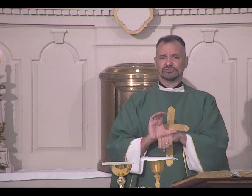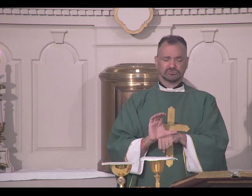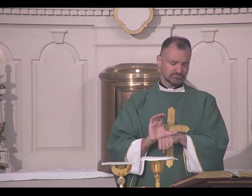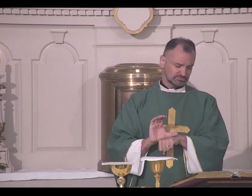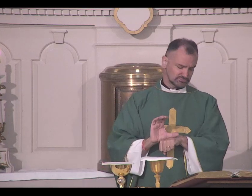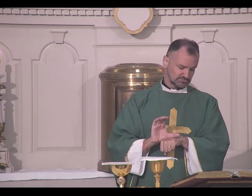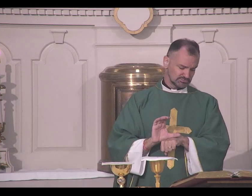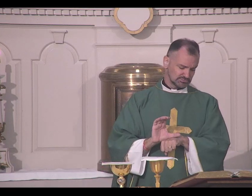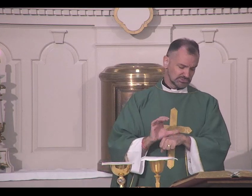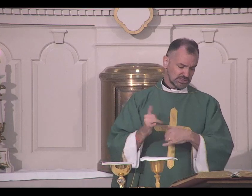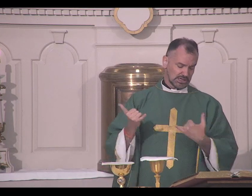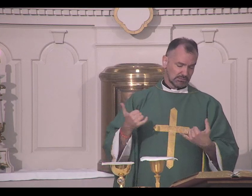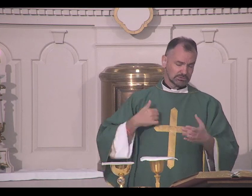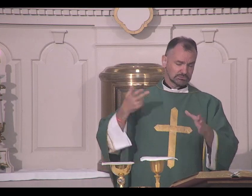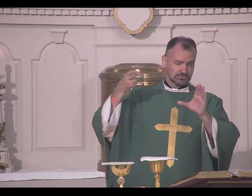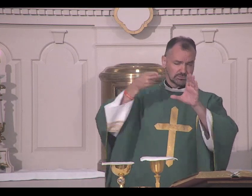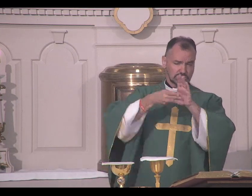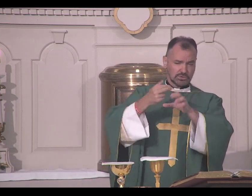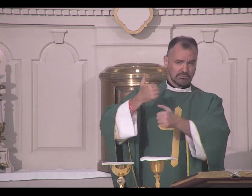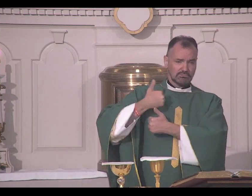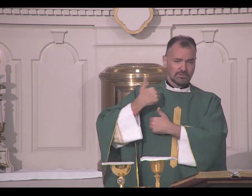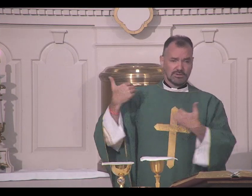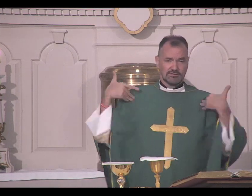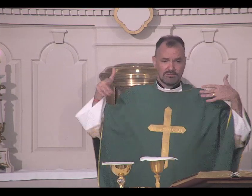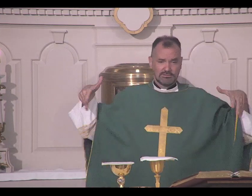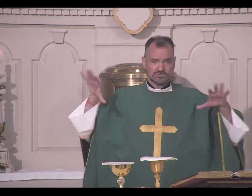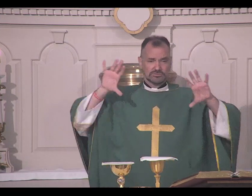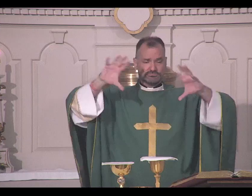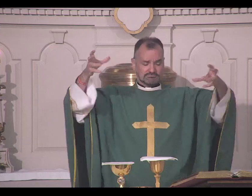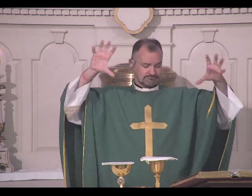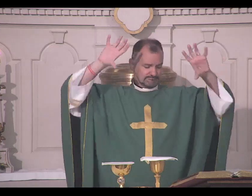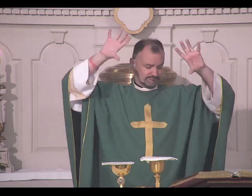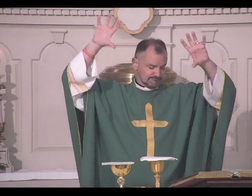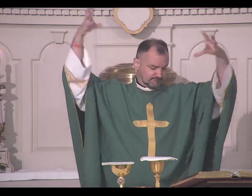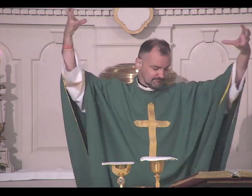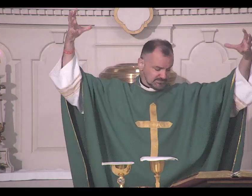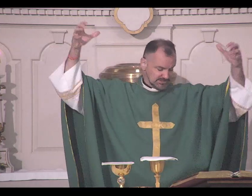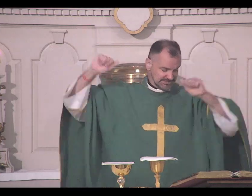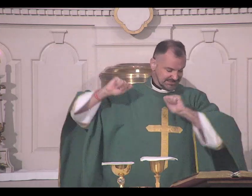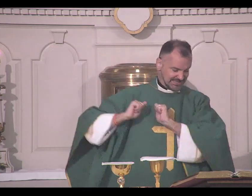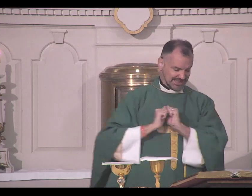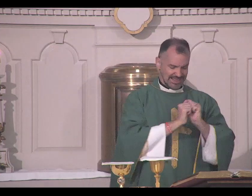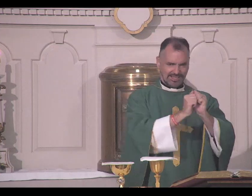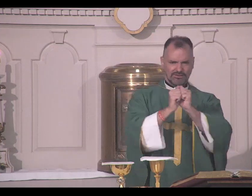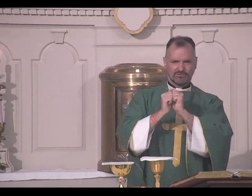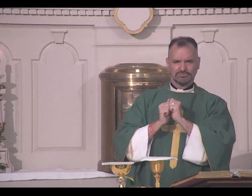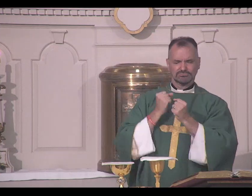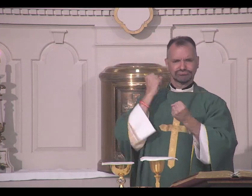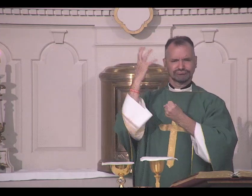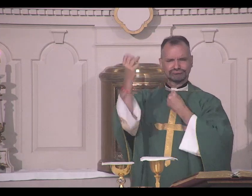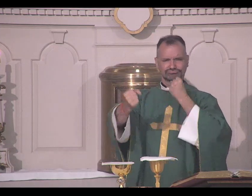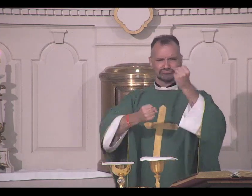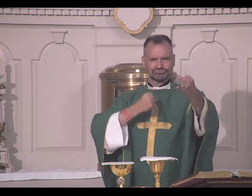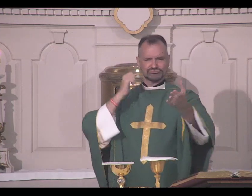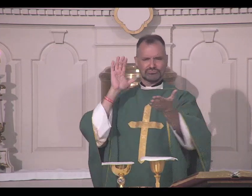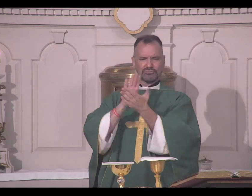church. And so, in company with the choirs of angels, we praise you, and